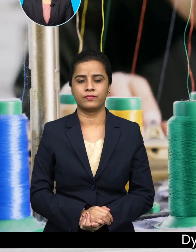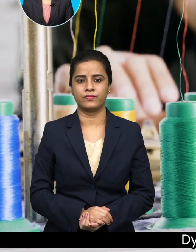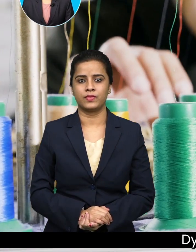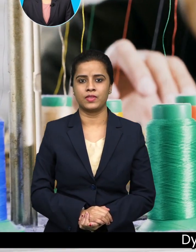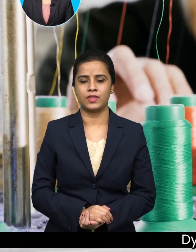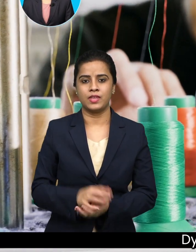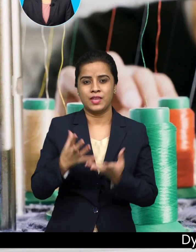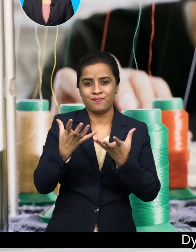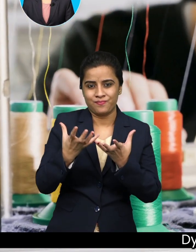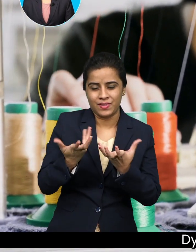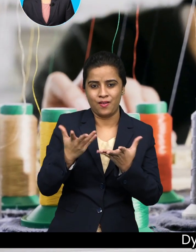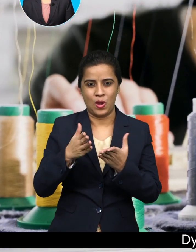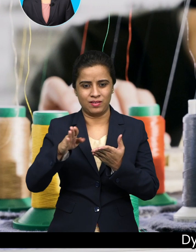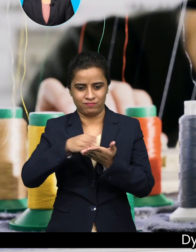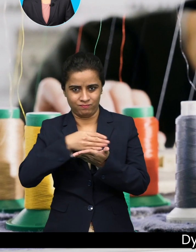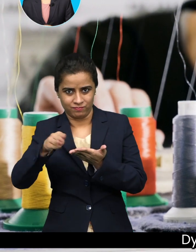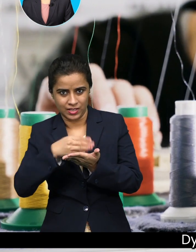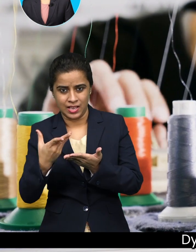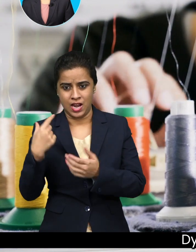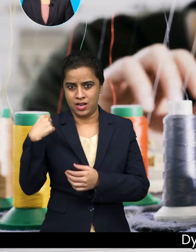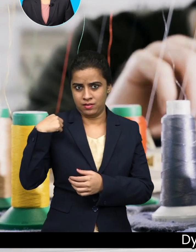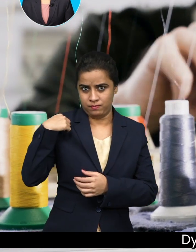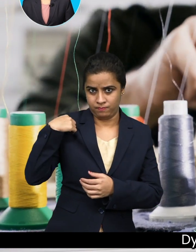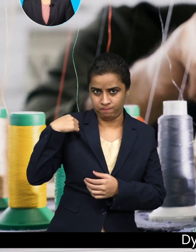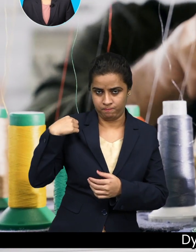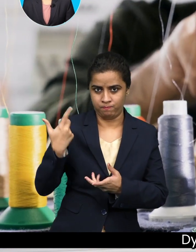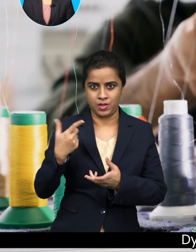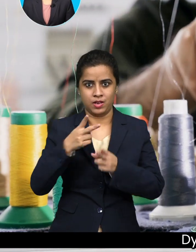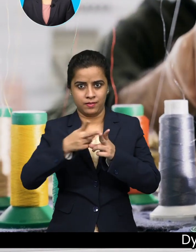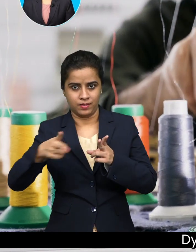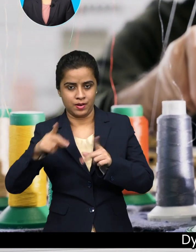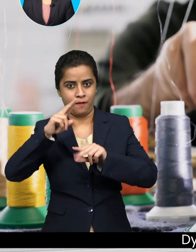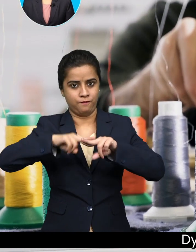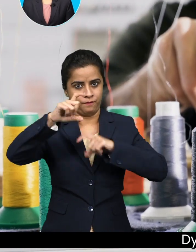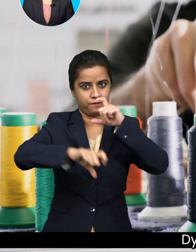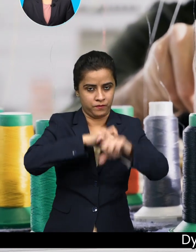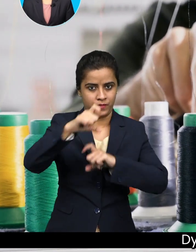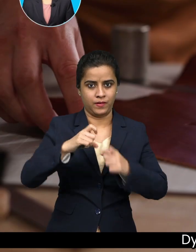Dye and textile industries.